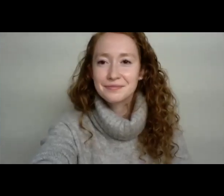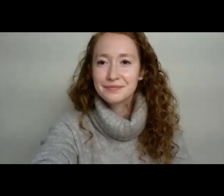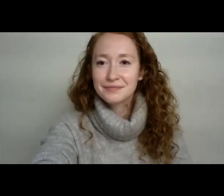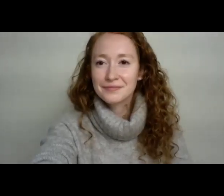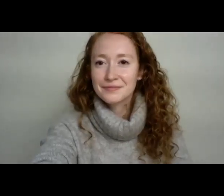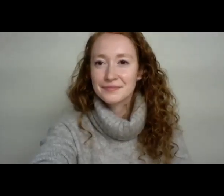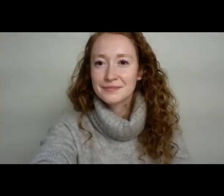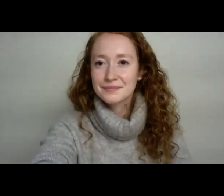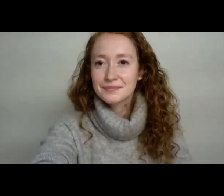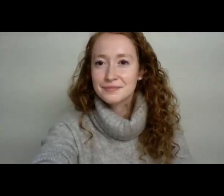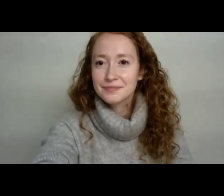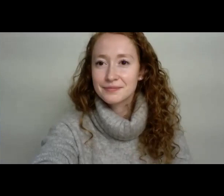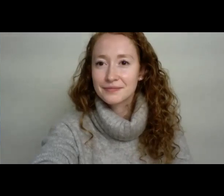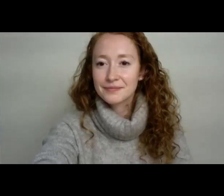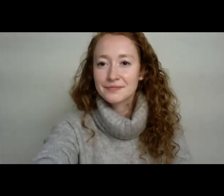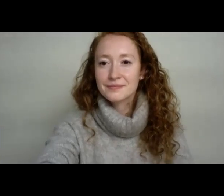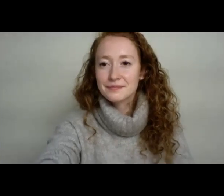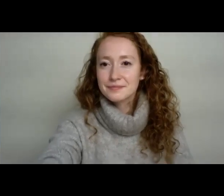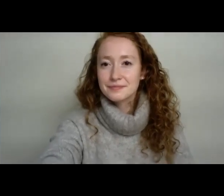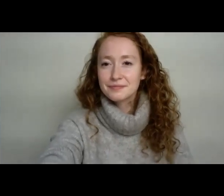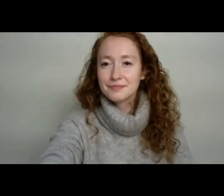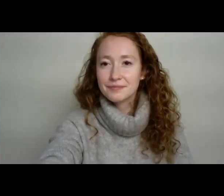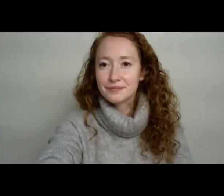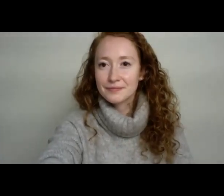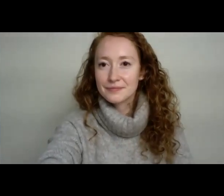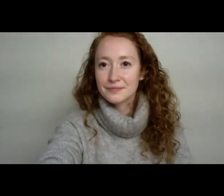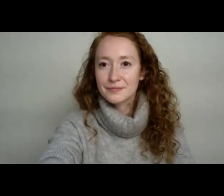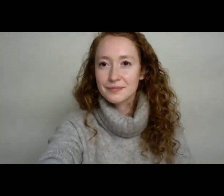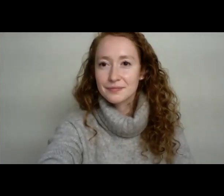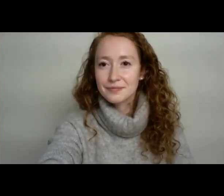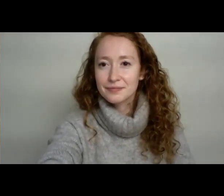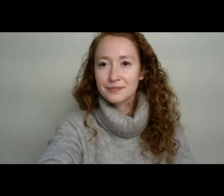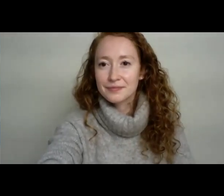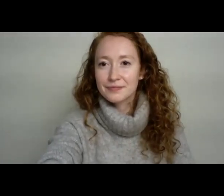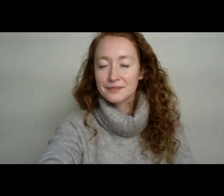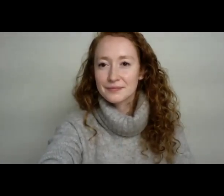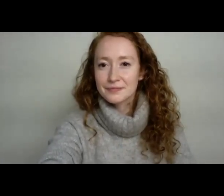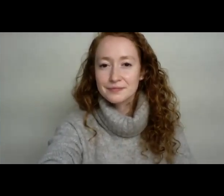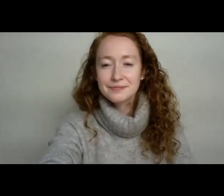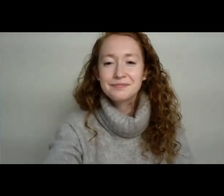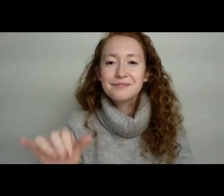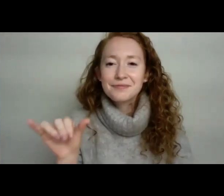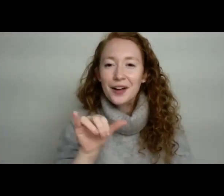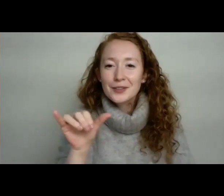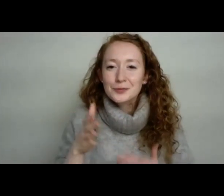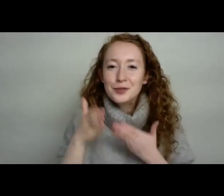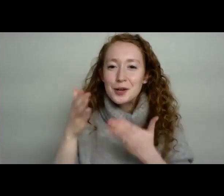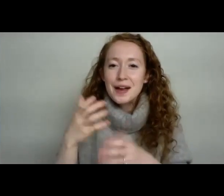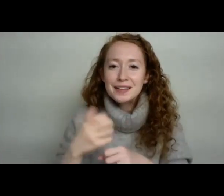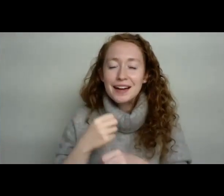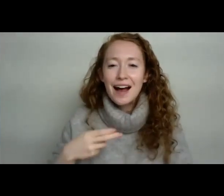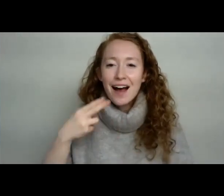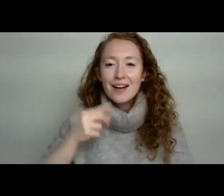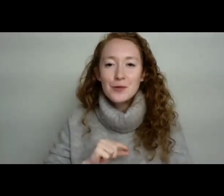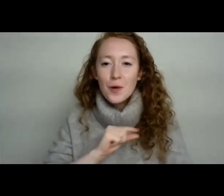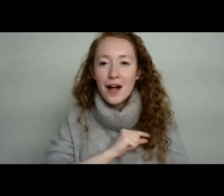nutrient-dense potting mix you possibly can. And we share two great options on our website for super nutrient-dense potting mix for you,